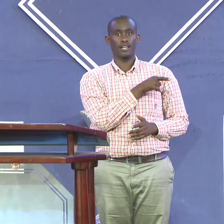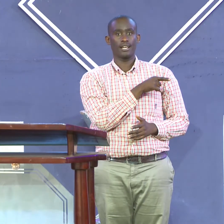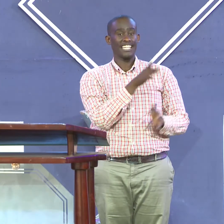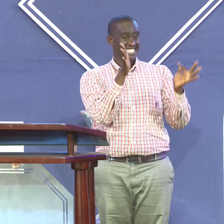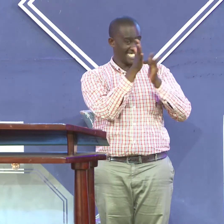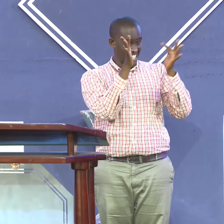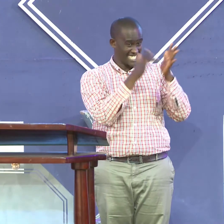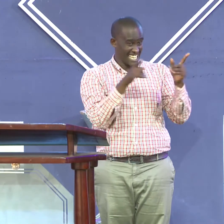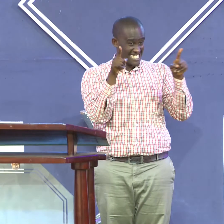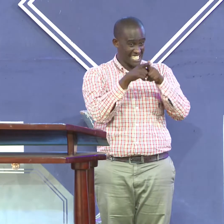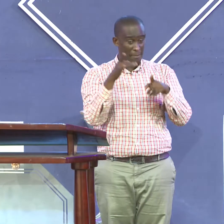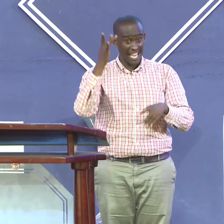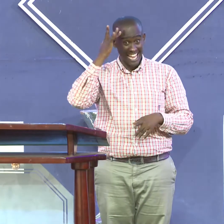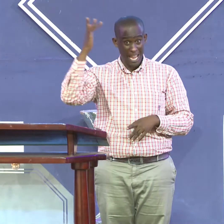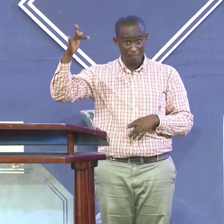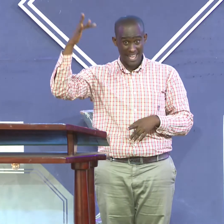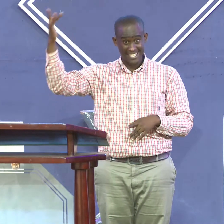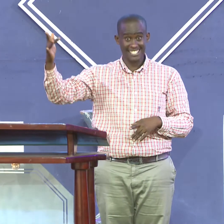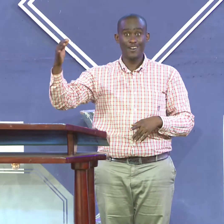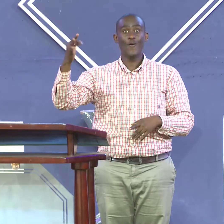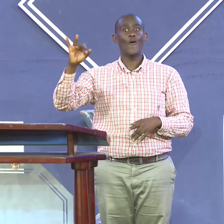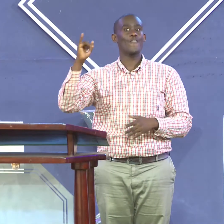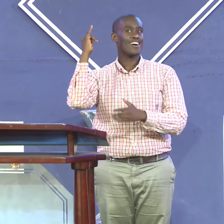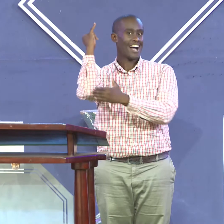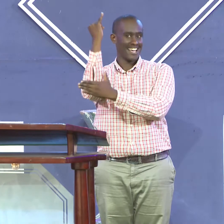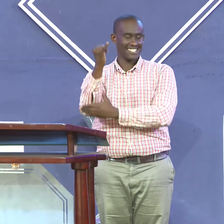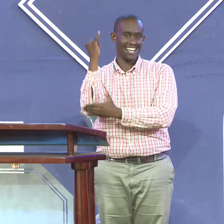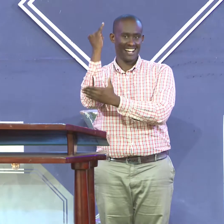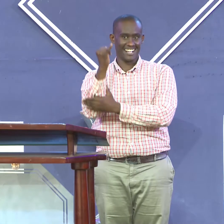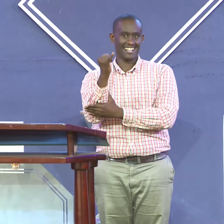Is the one who was in the image of Isaac.